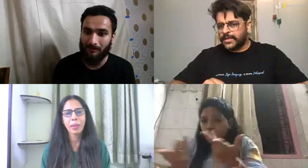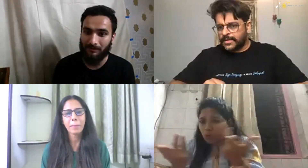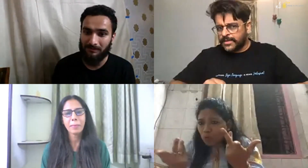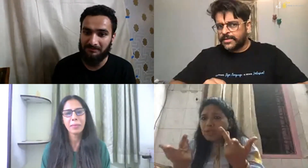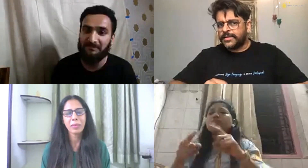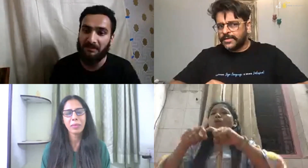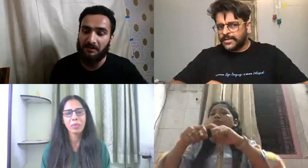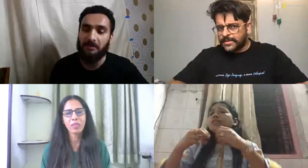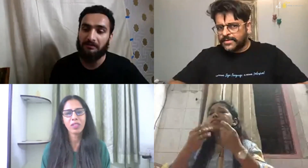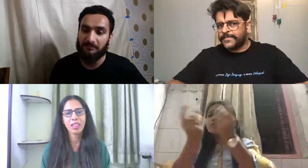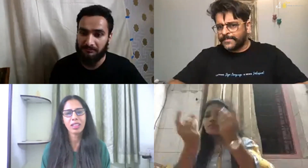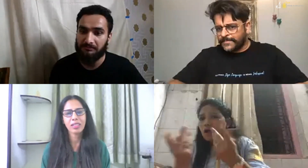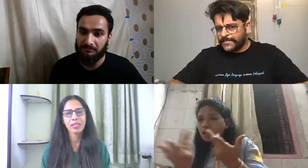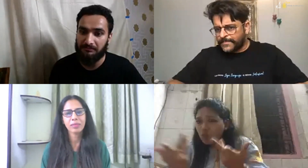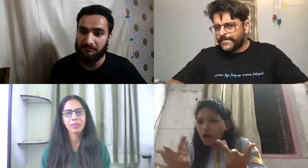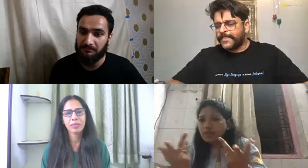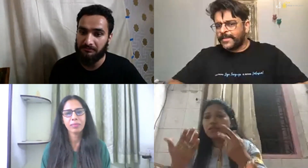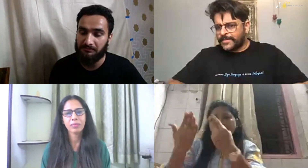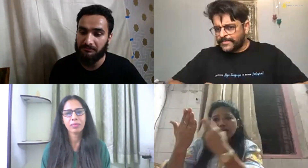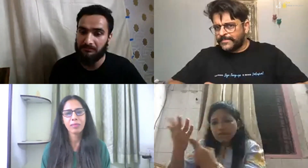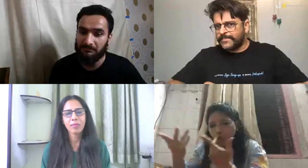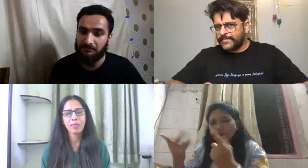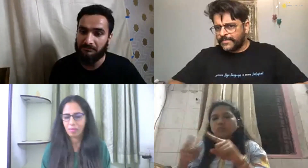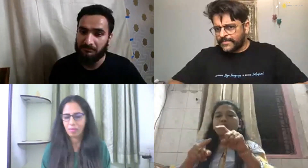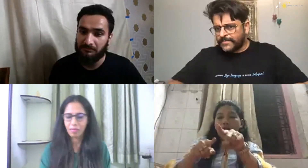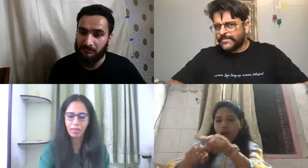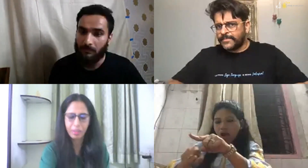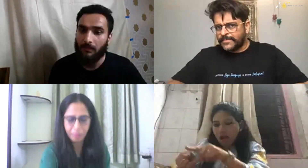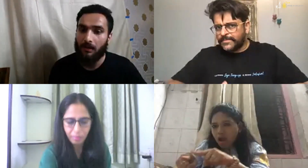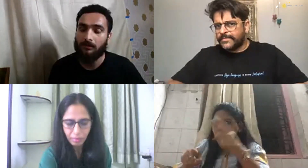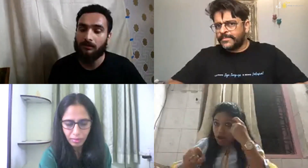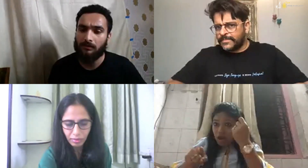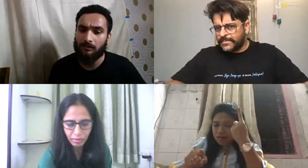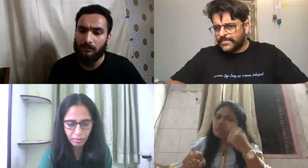I ask questions from customers, what kind of they would like.